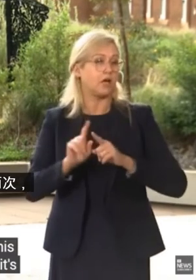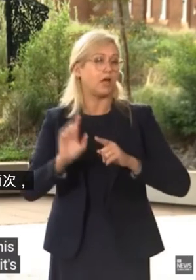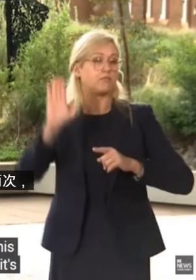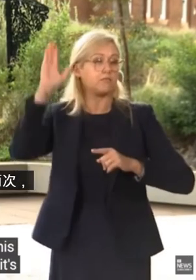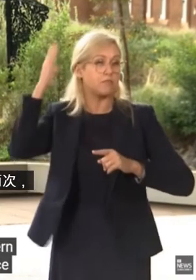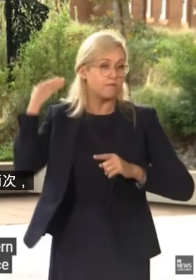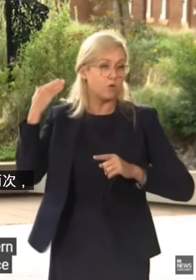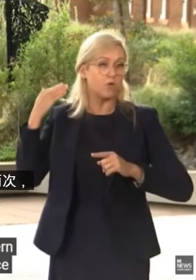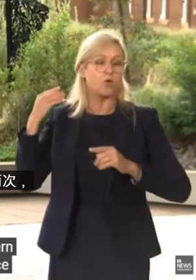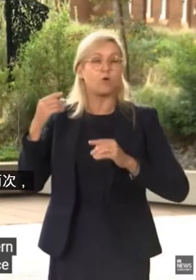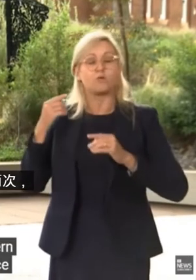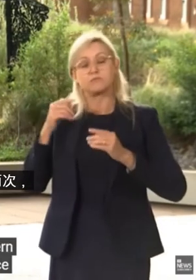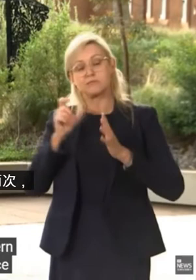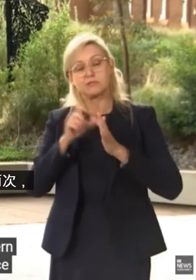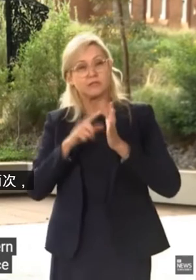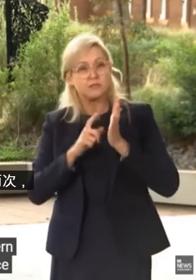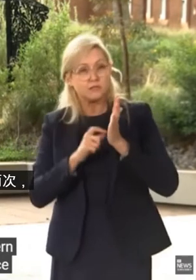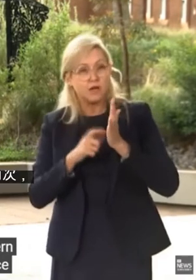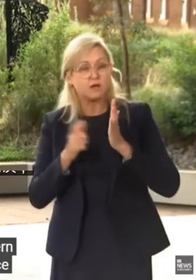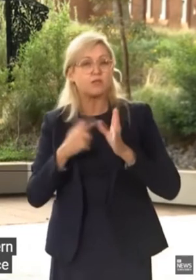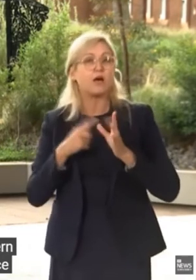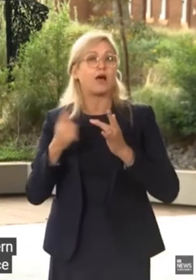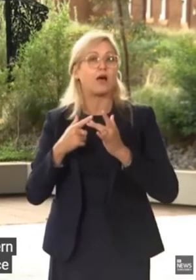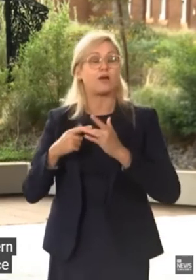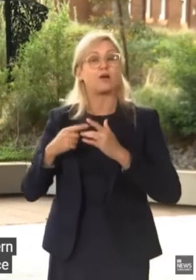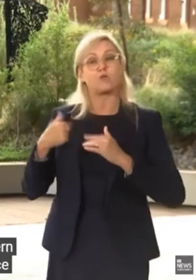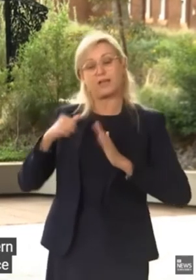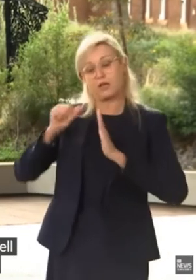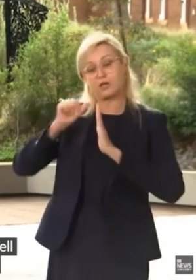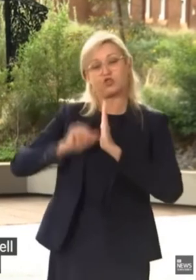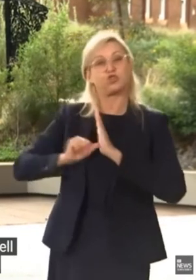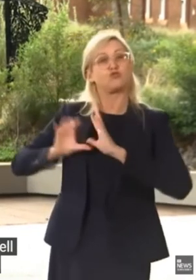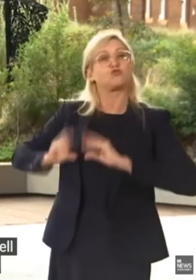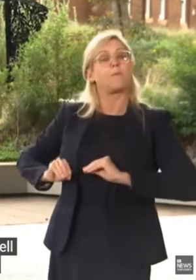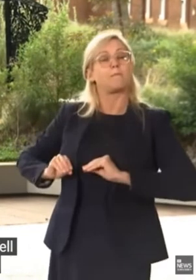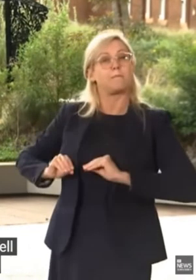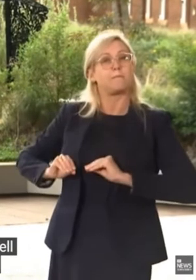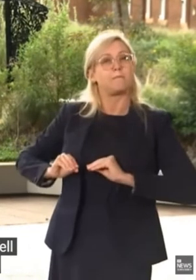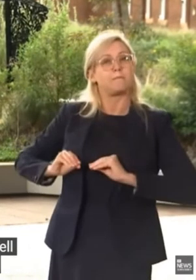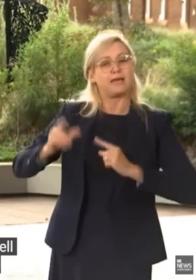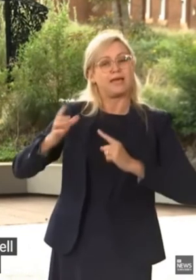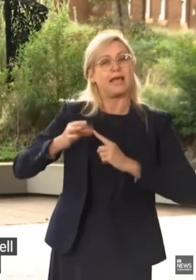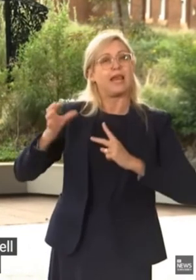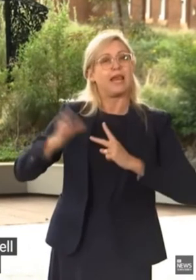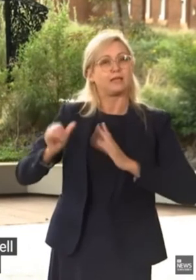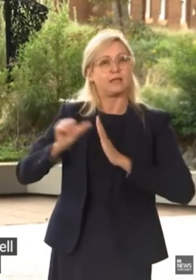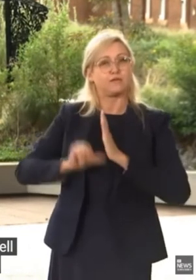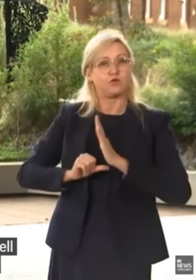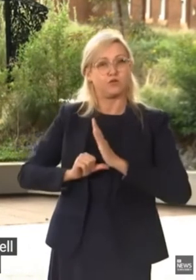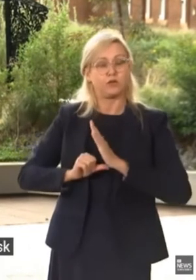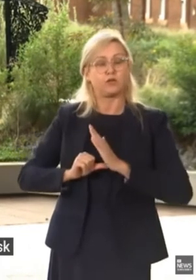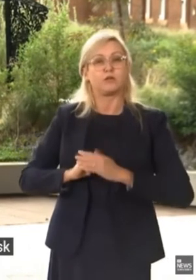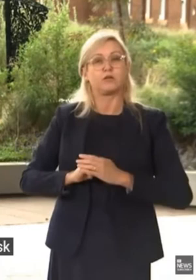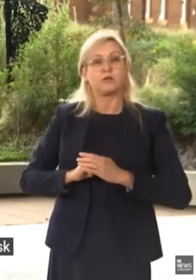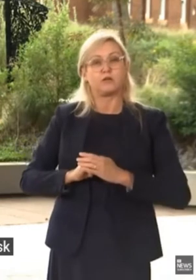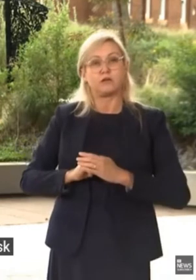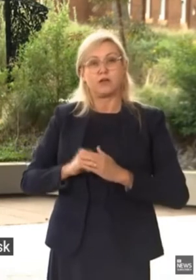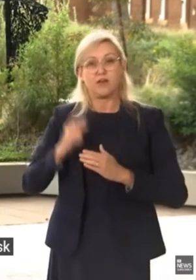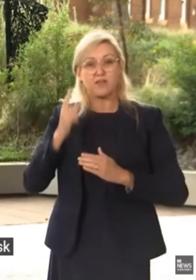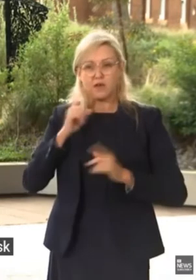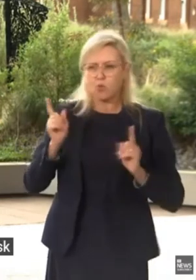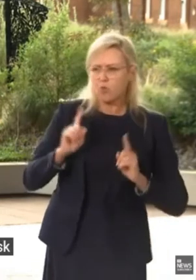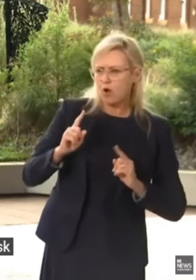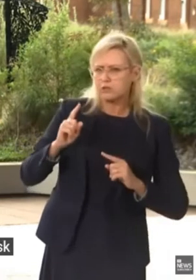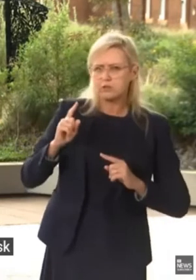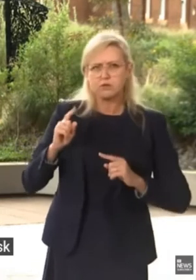well, in postponing non-elective surgery. If you were to ask what's more important, someone singing or